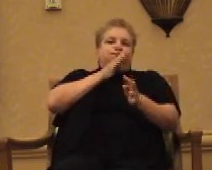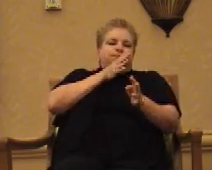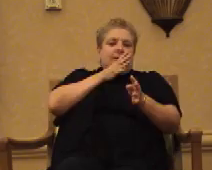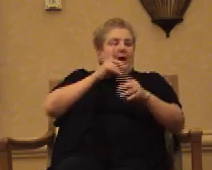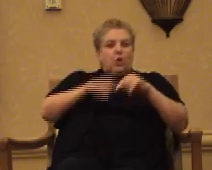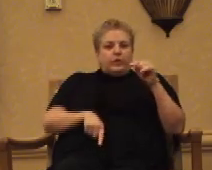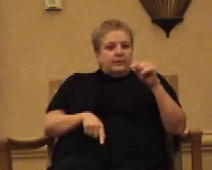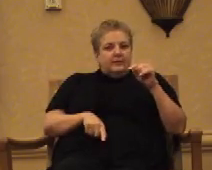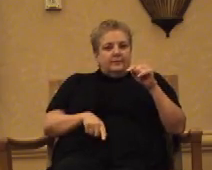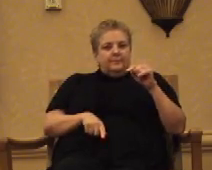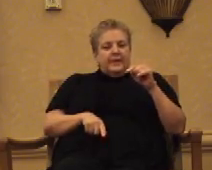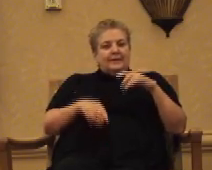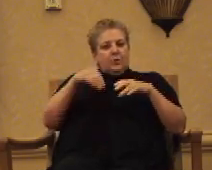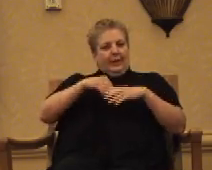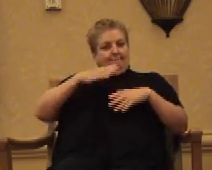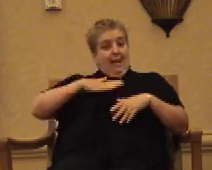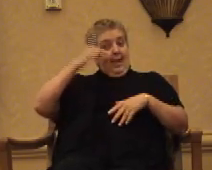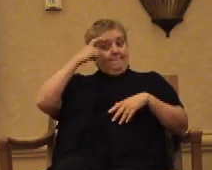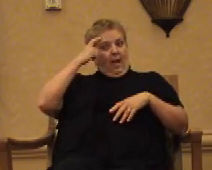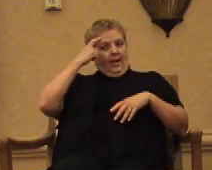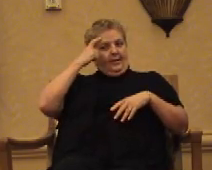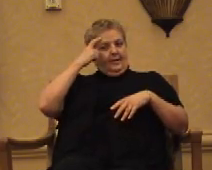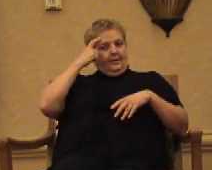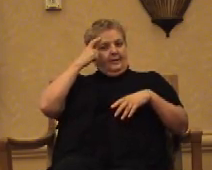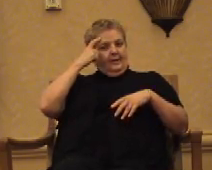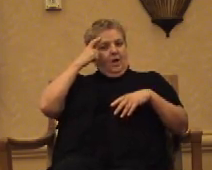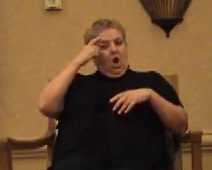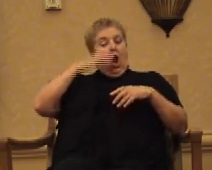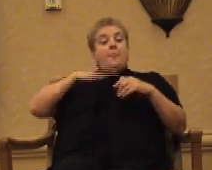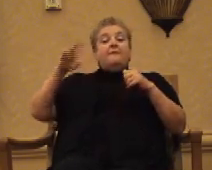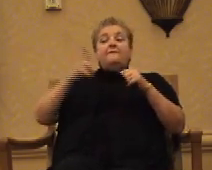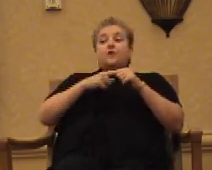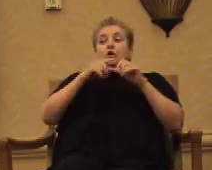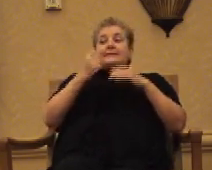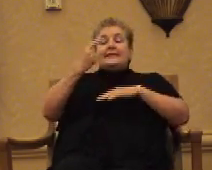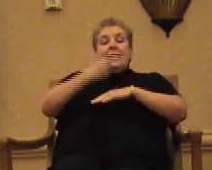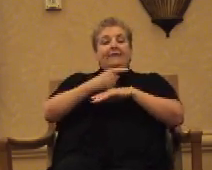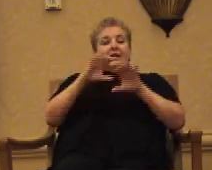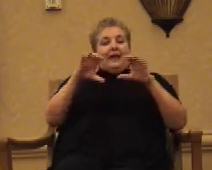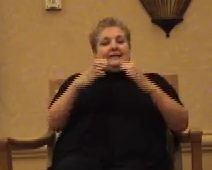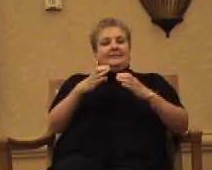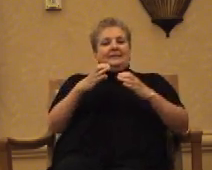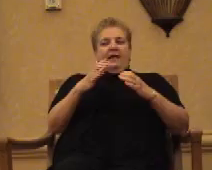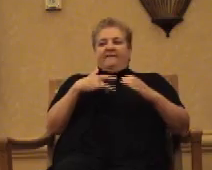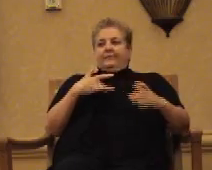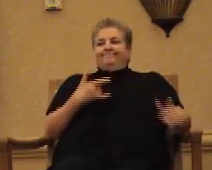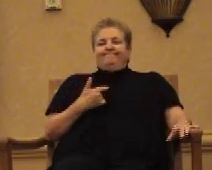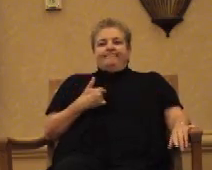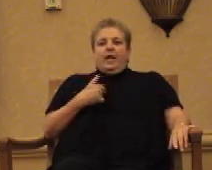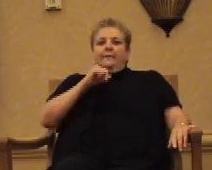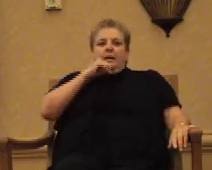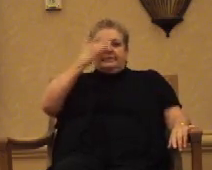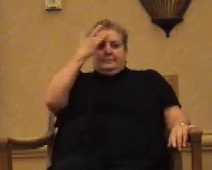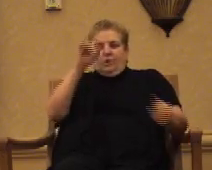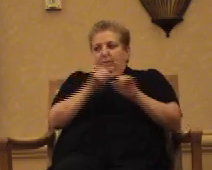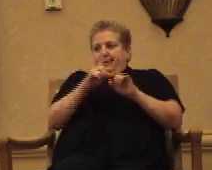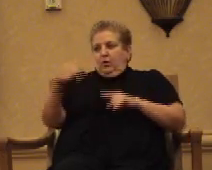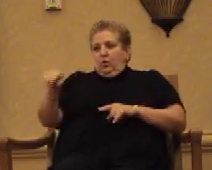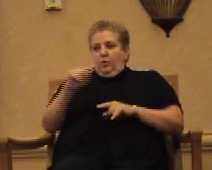was exposed on the first day of class as a guy who didn't belong here. I'm not as smart as you people. I'm just this dumb kid who can make